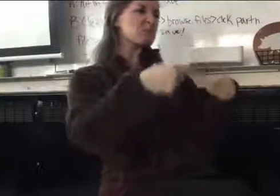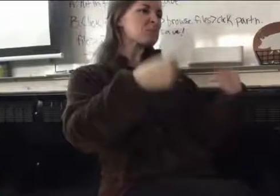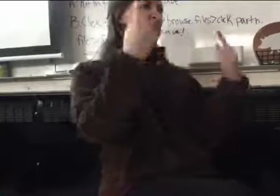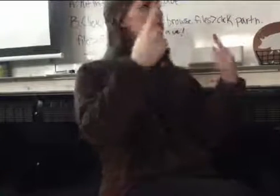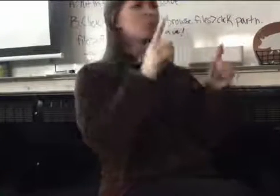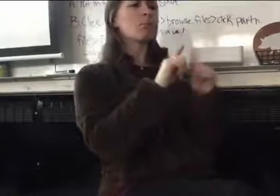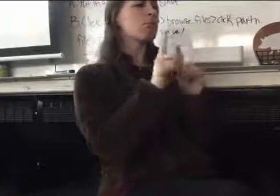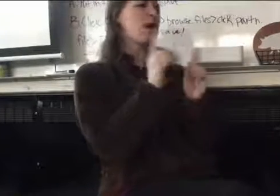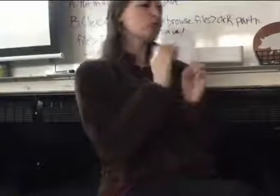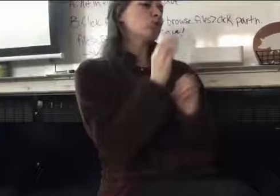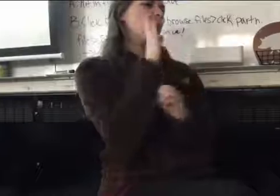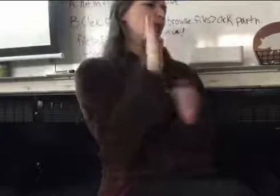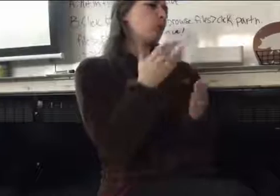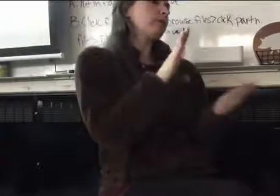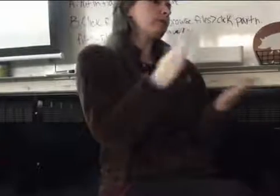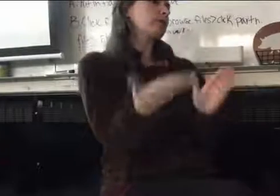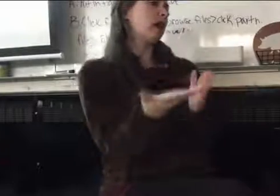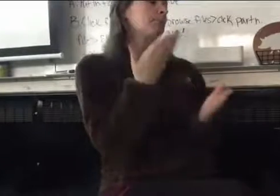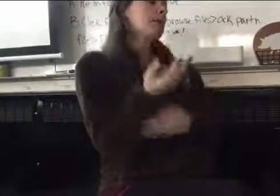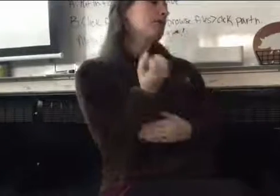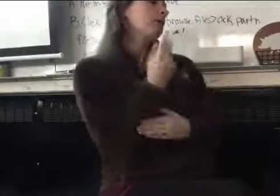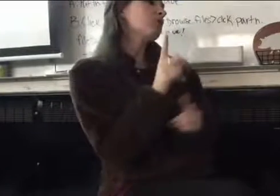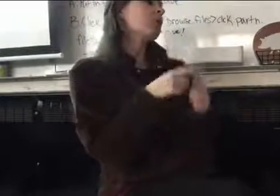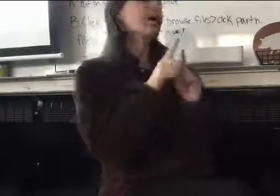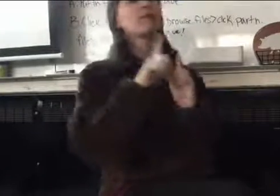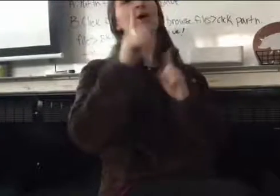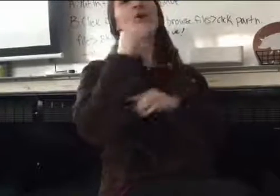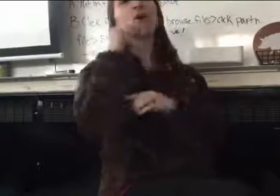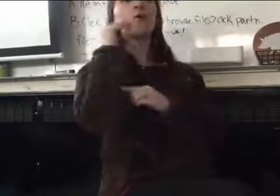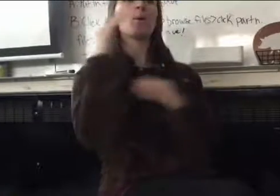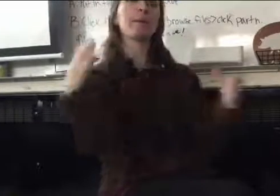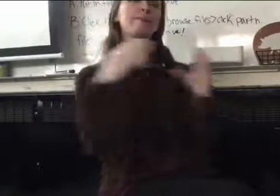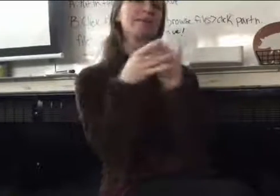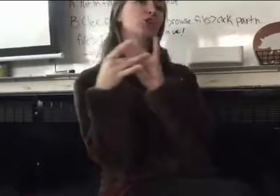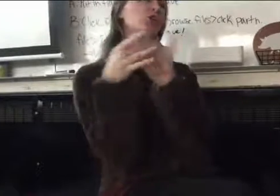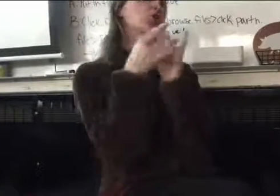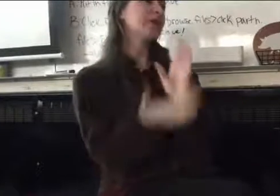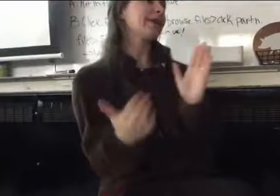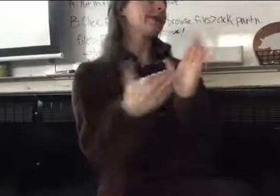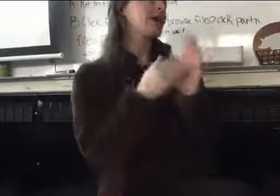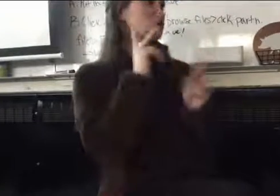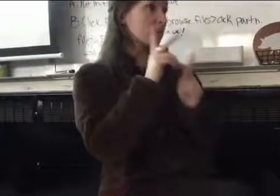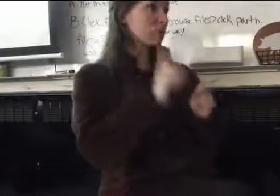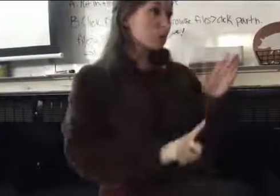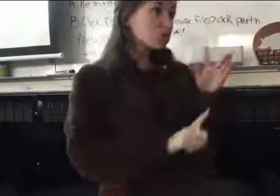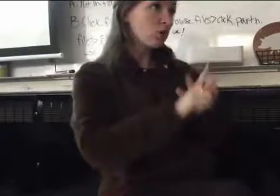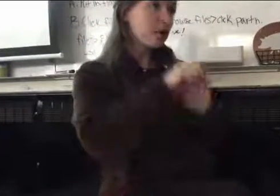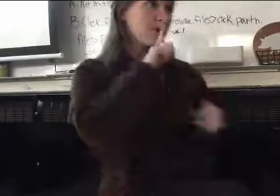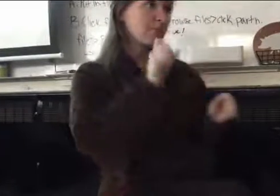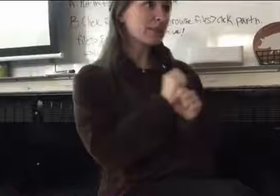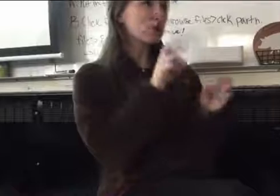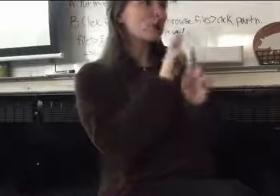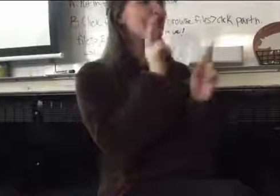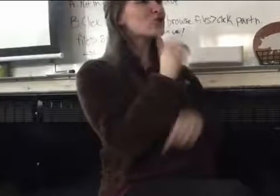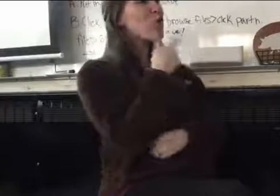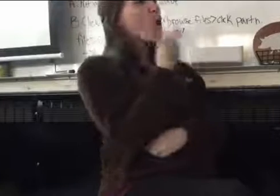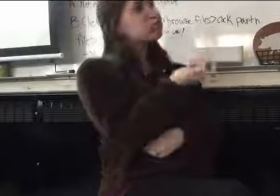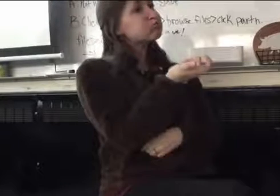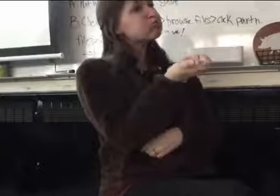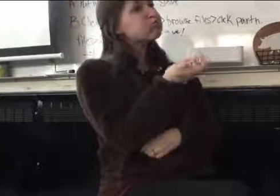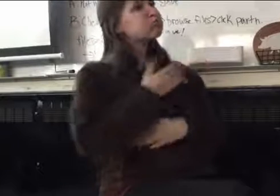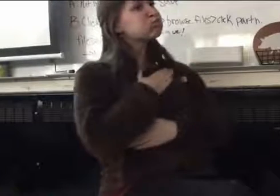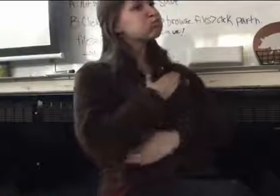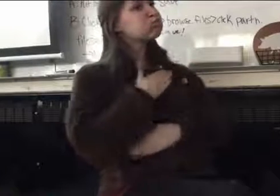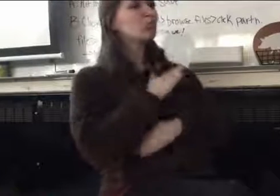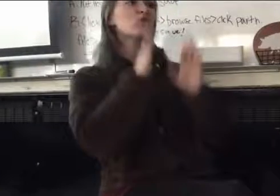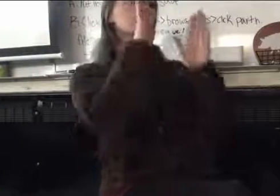die, probably. Maybe a few, and then we'd all go home and be a union again. So people showed up really thinking that this was going to be just some